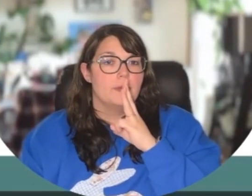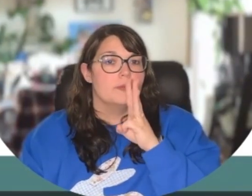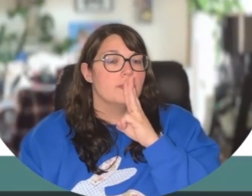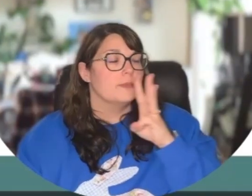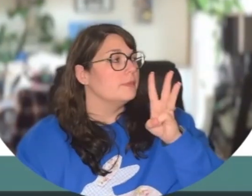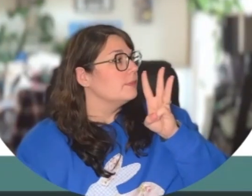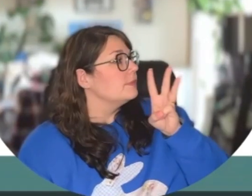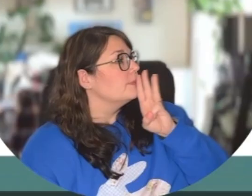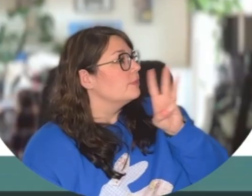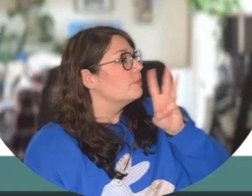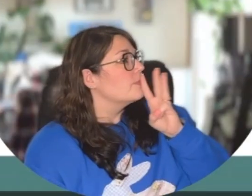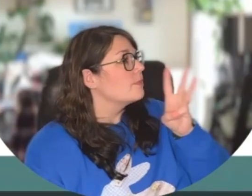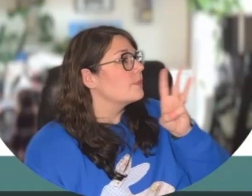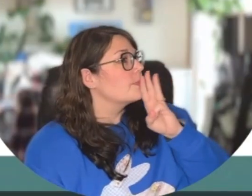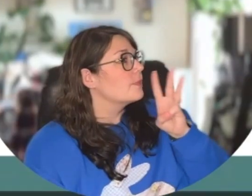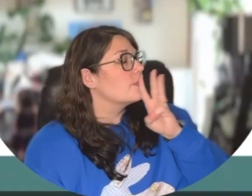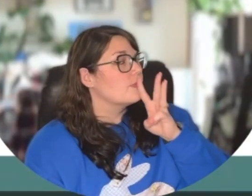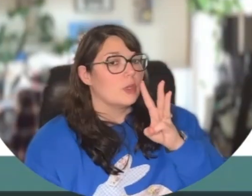mouth.